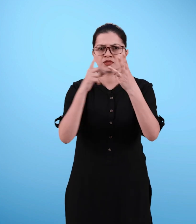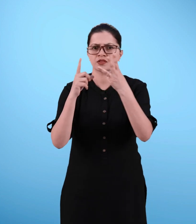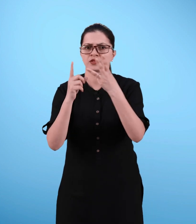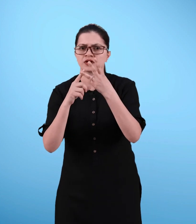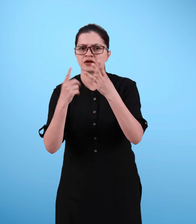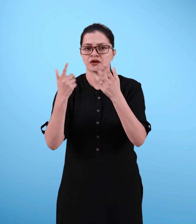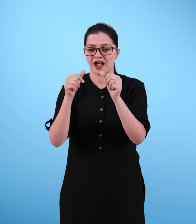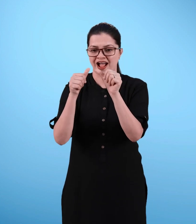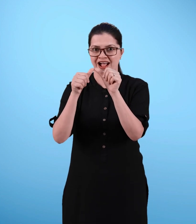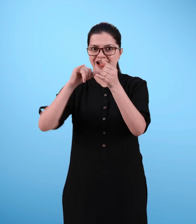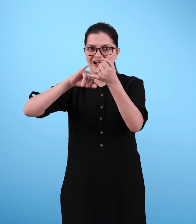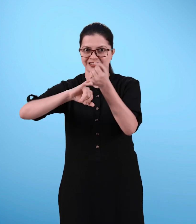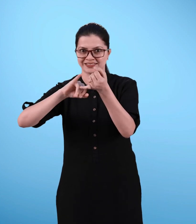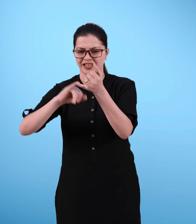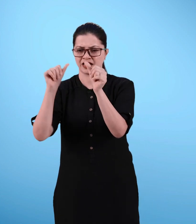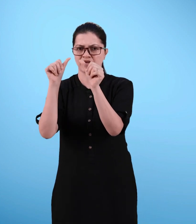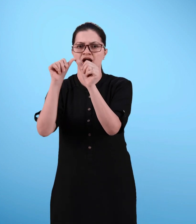Bihar, and Assam.